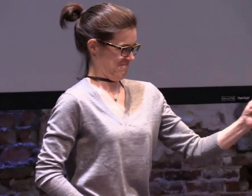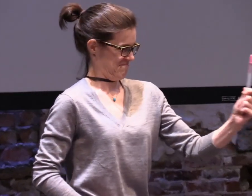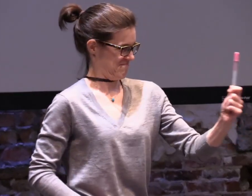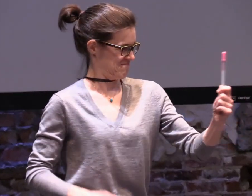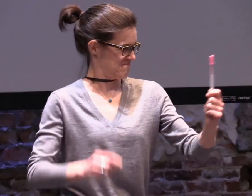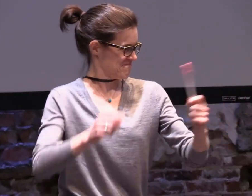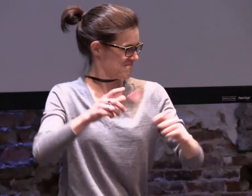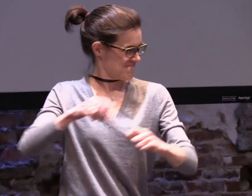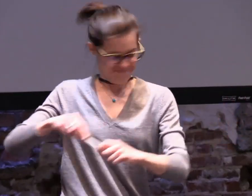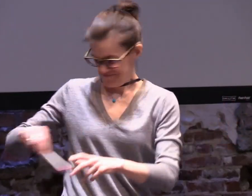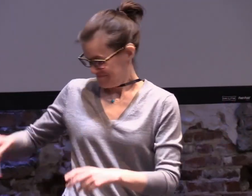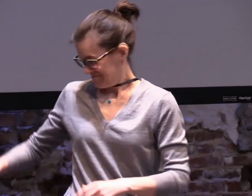This is my object.